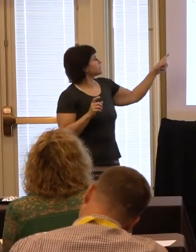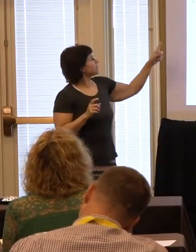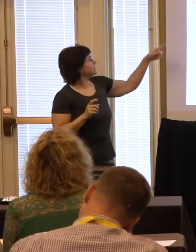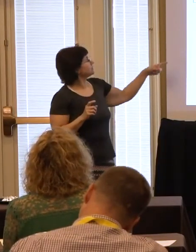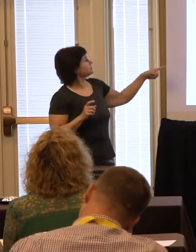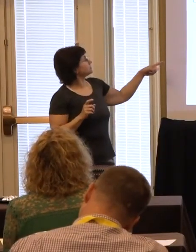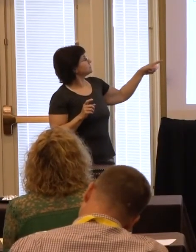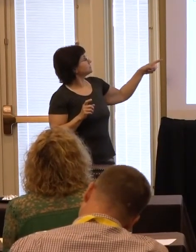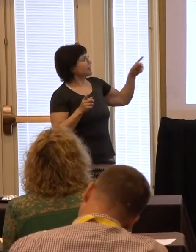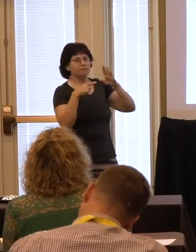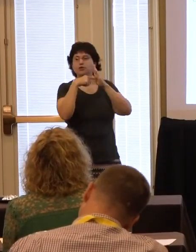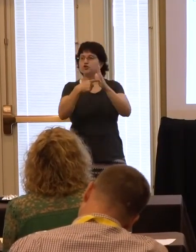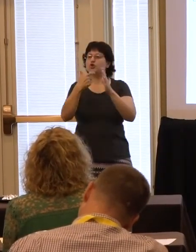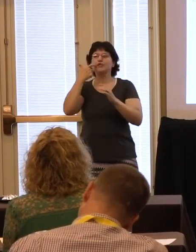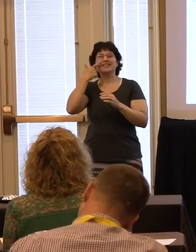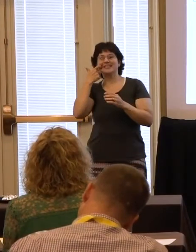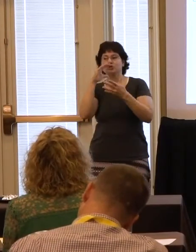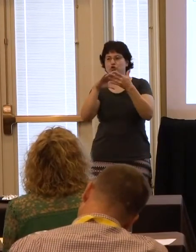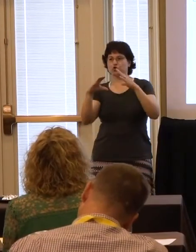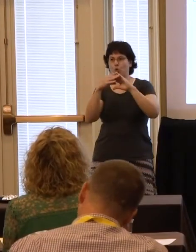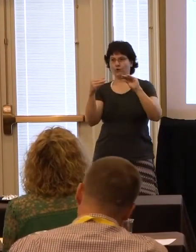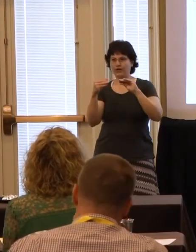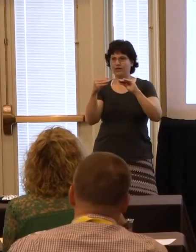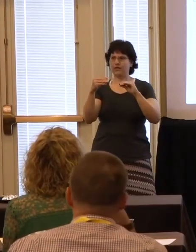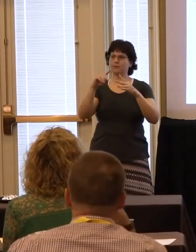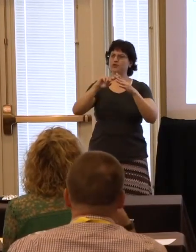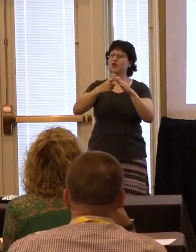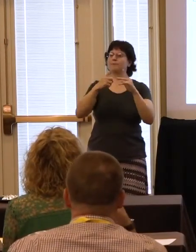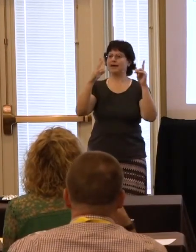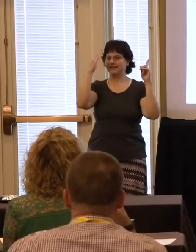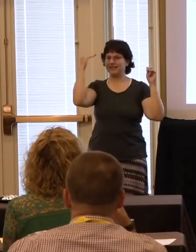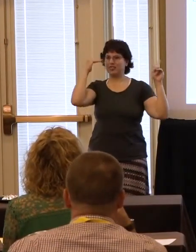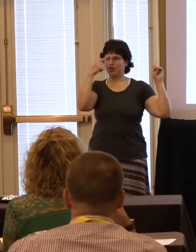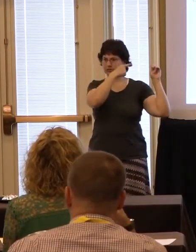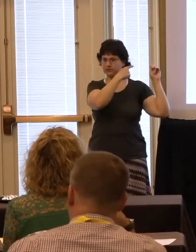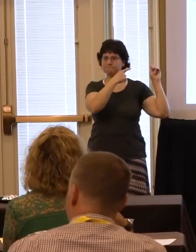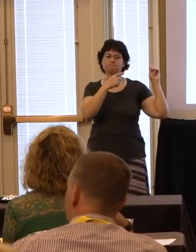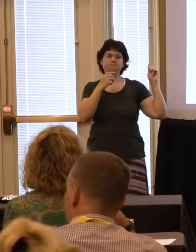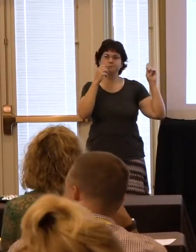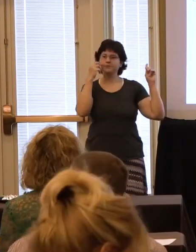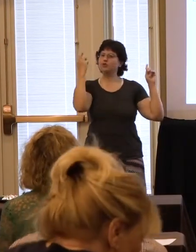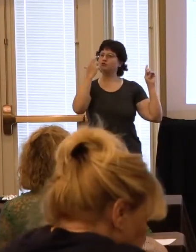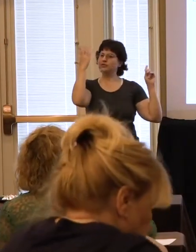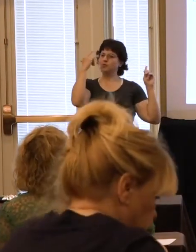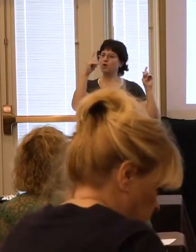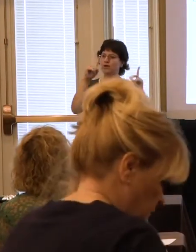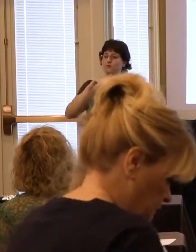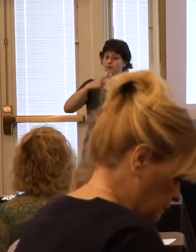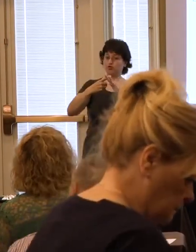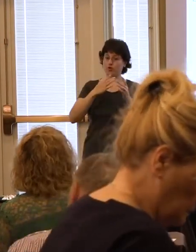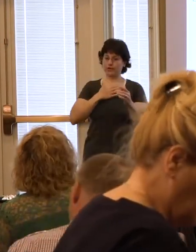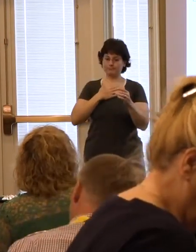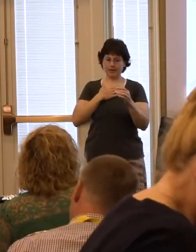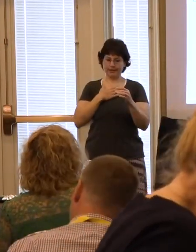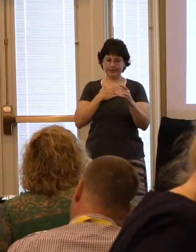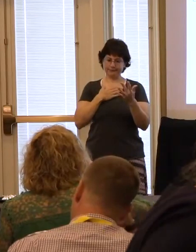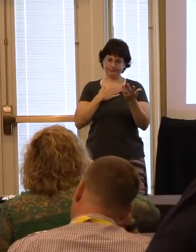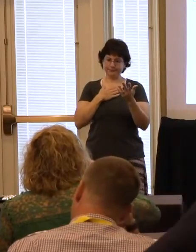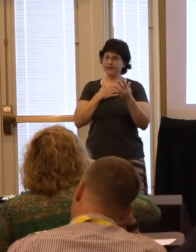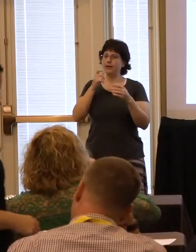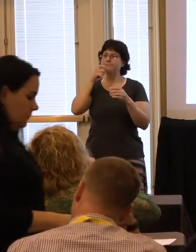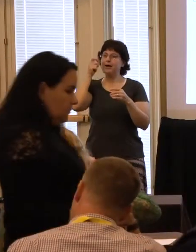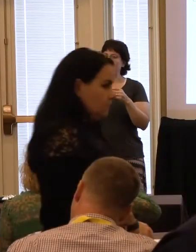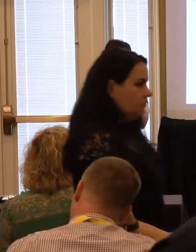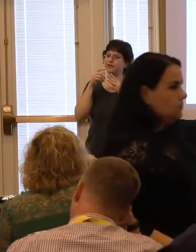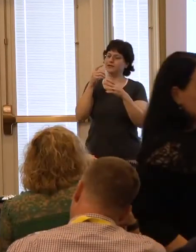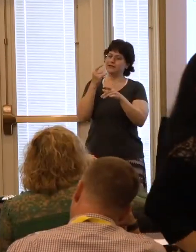you the addiction story. I'm going to start back in the Netherlands. And the reason I'm starting back in the Netherlands is when I was starting my